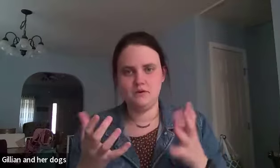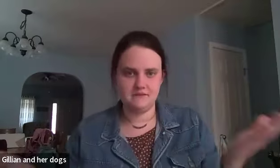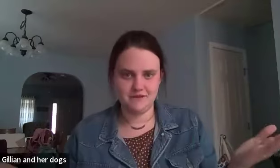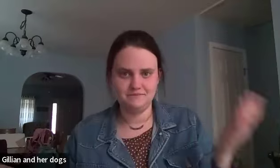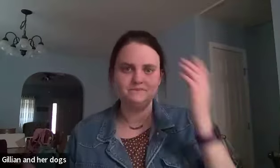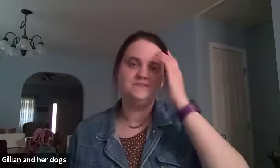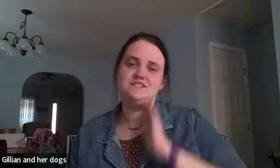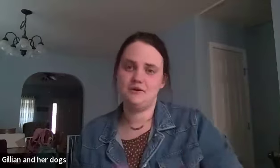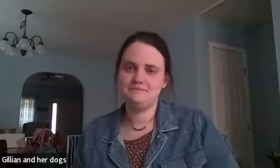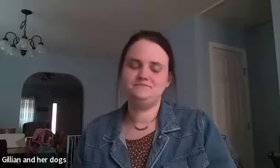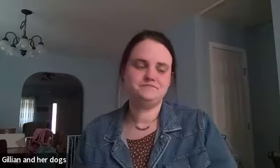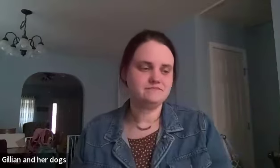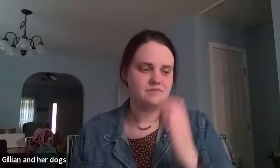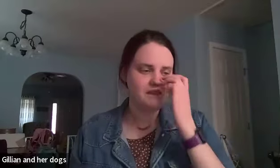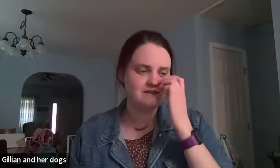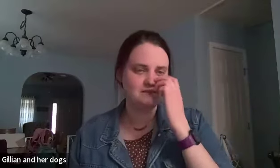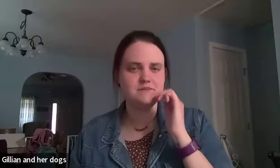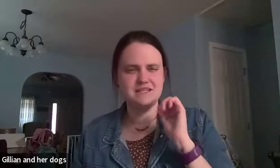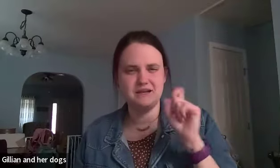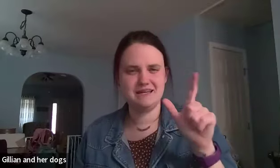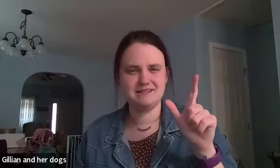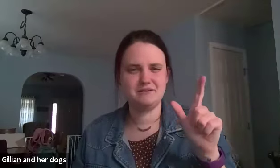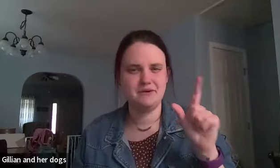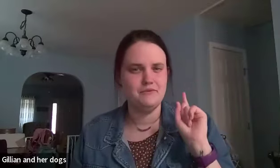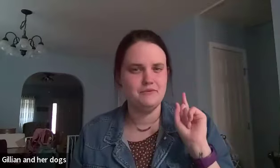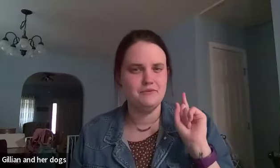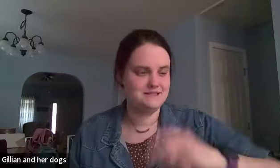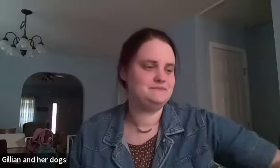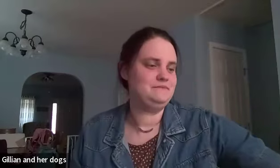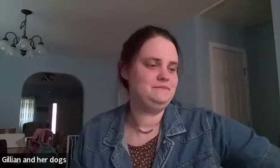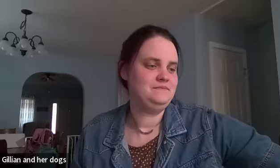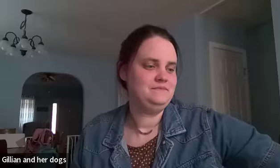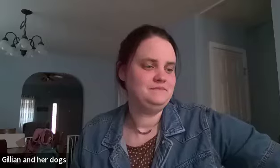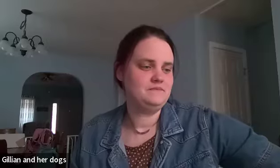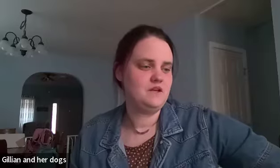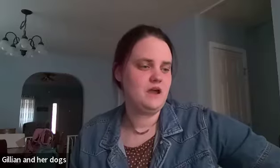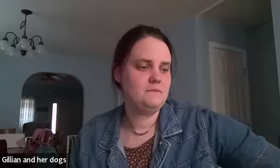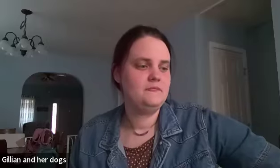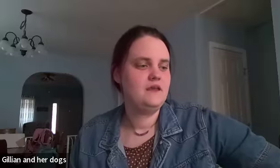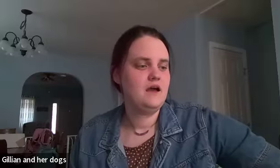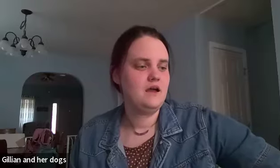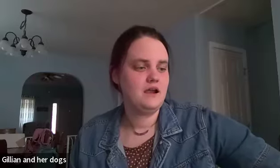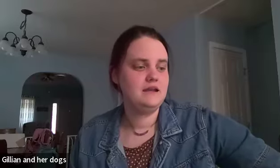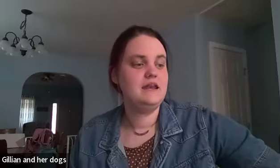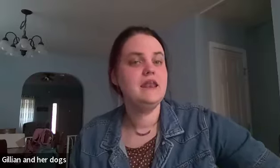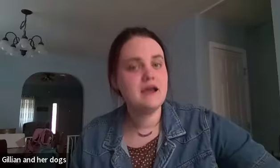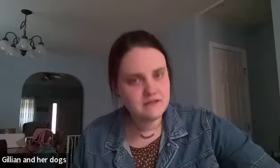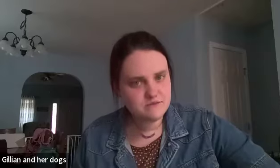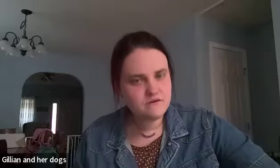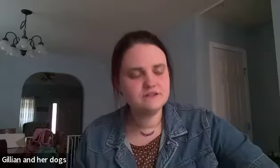of something. So sometimes that's why ASL can be really nice. Okay. All right, now let's move on